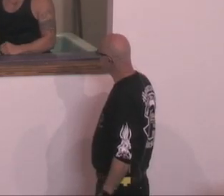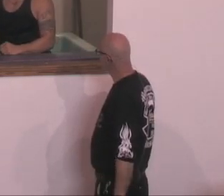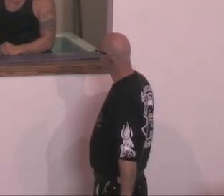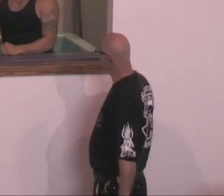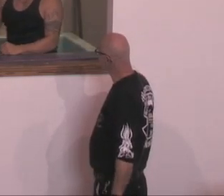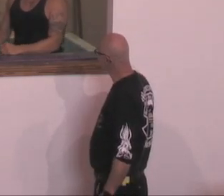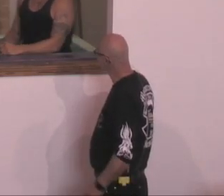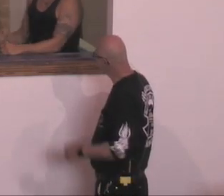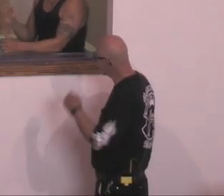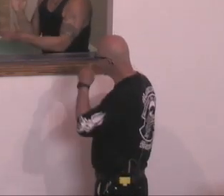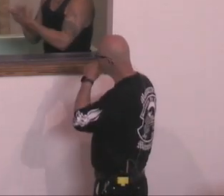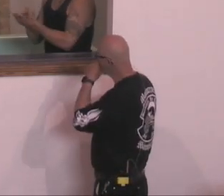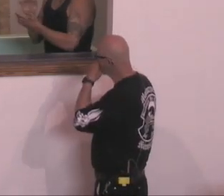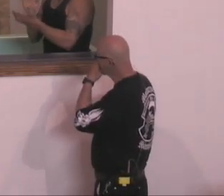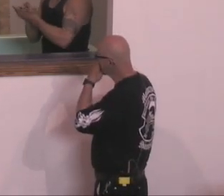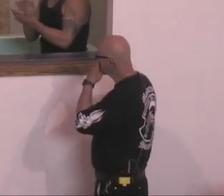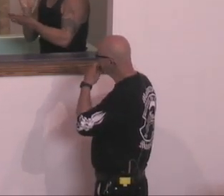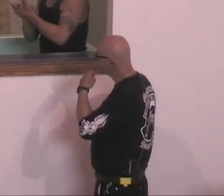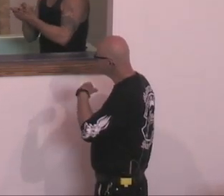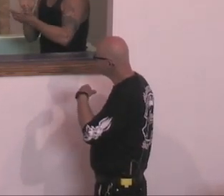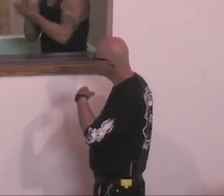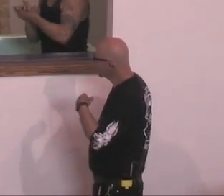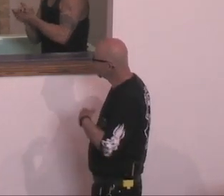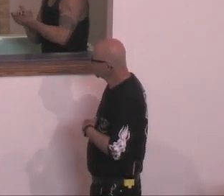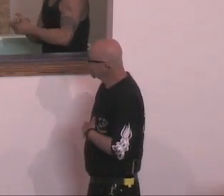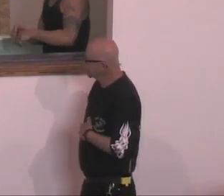Good job, buddy.